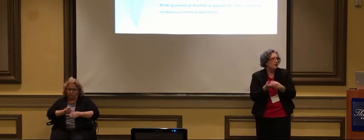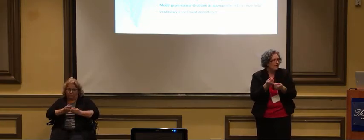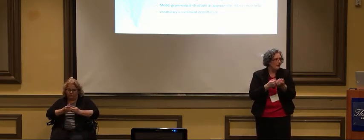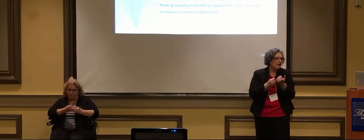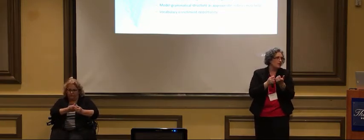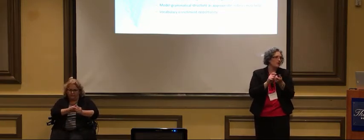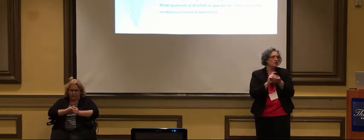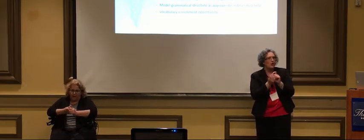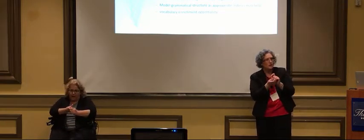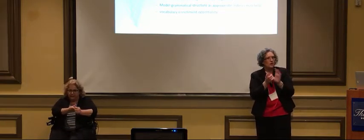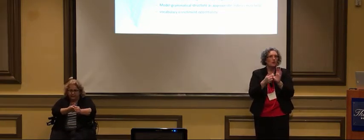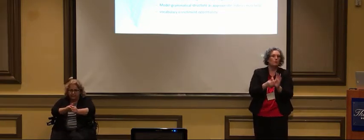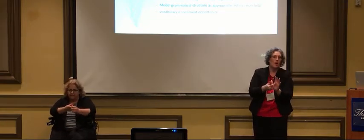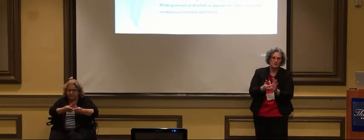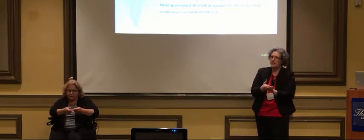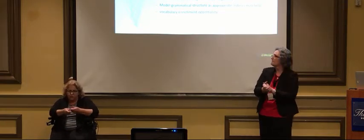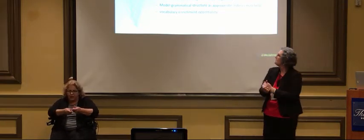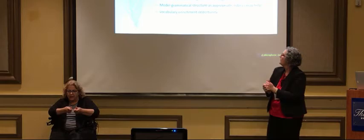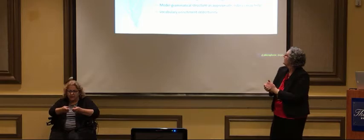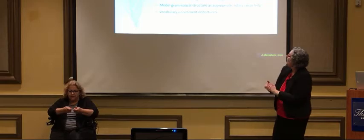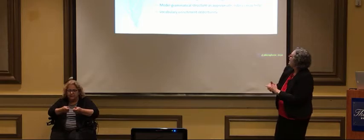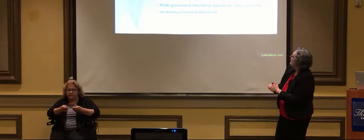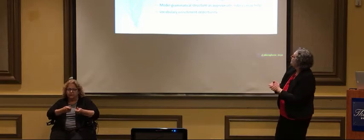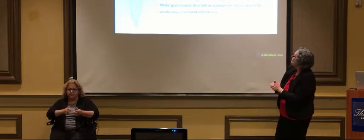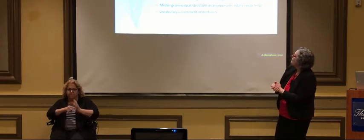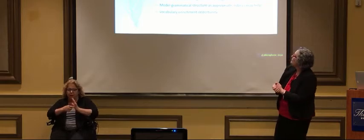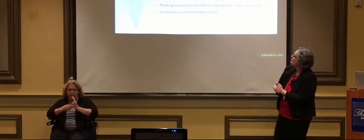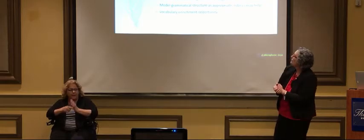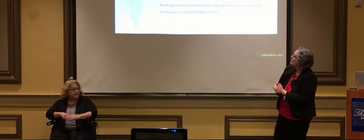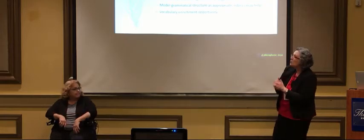them, you're pulling things, you're changing it, you're modeling.